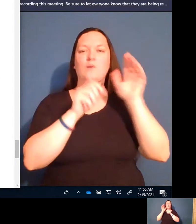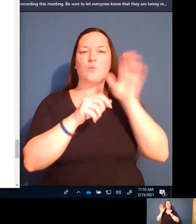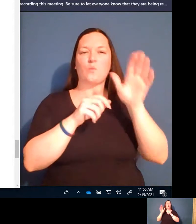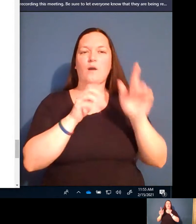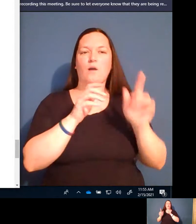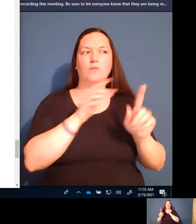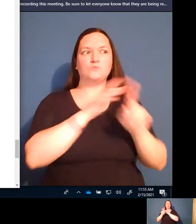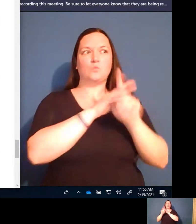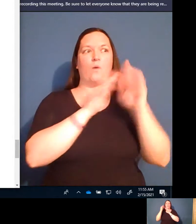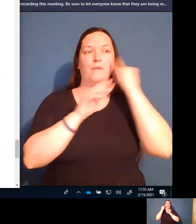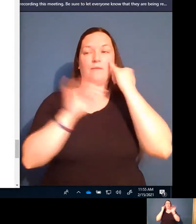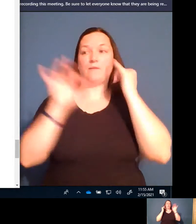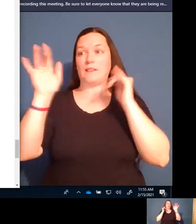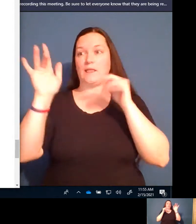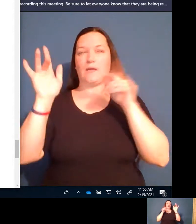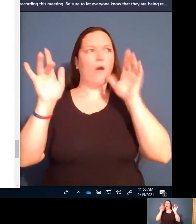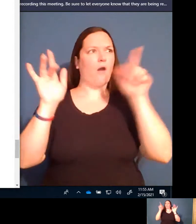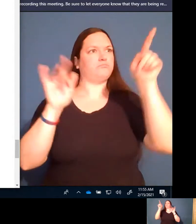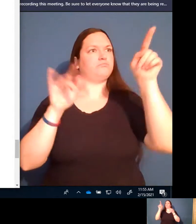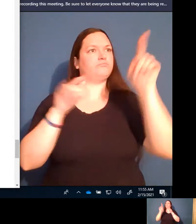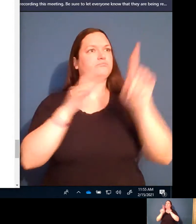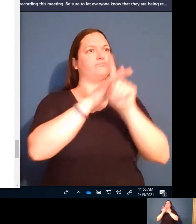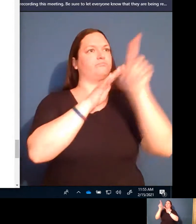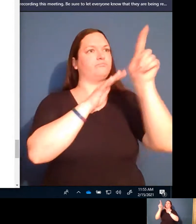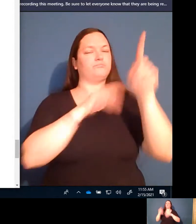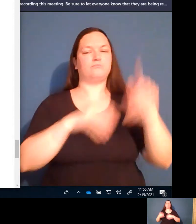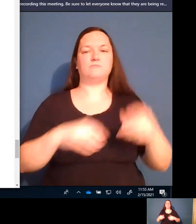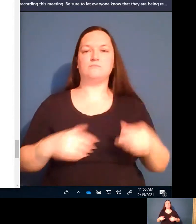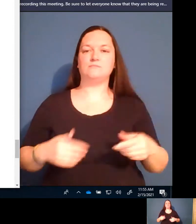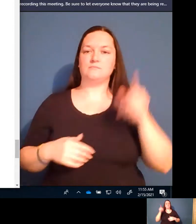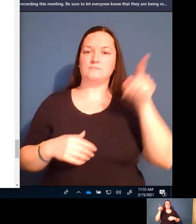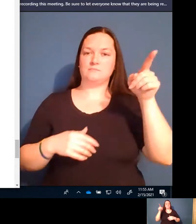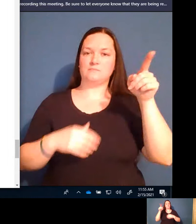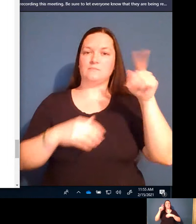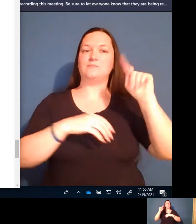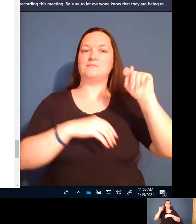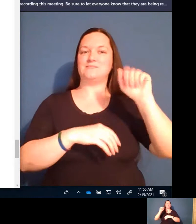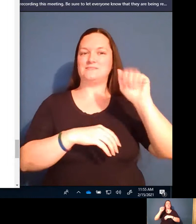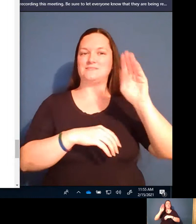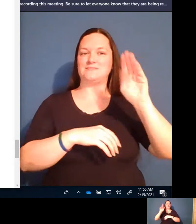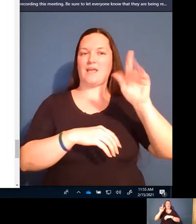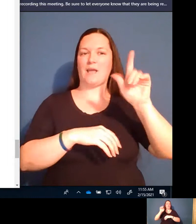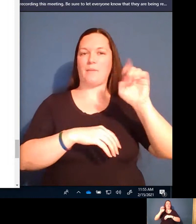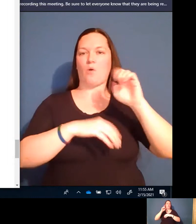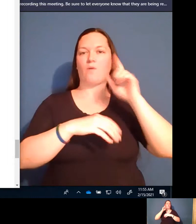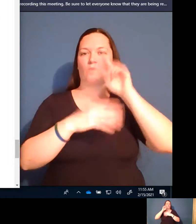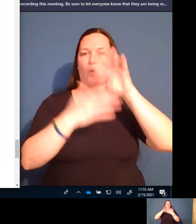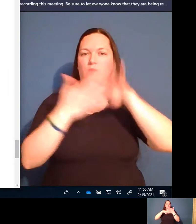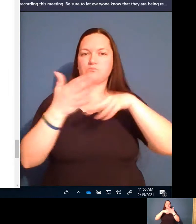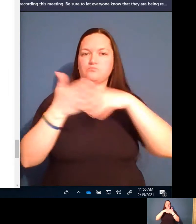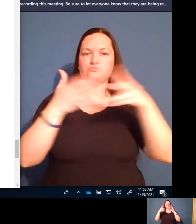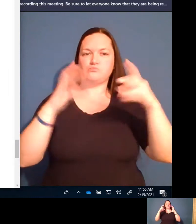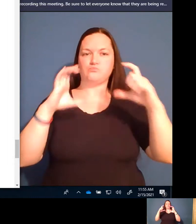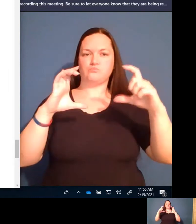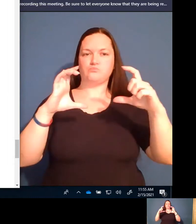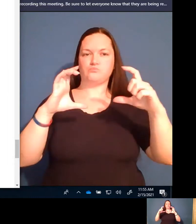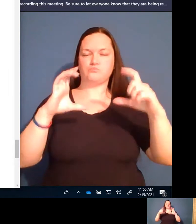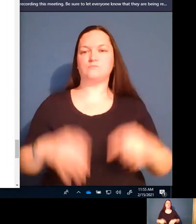depending on what you're working on. In this case, we have a table open, so it opened up a couple of tabs to help us work with tables.